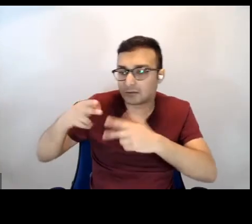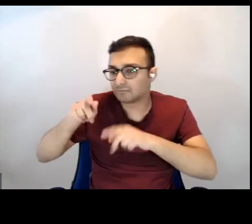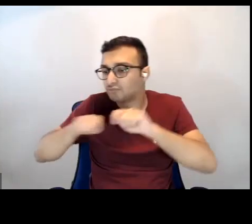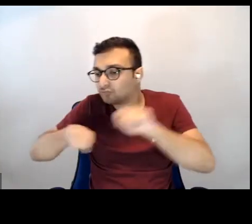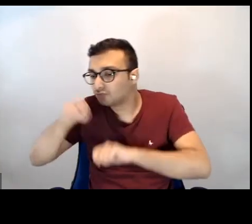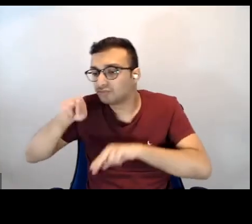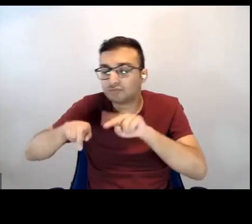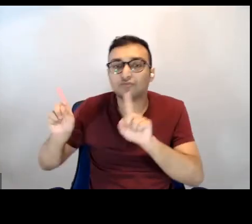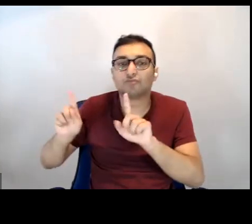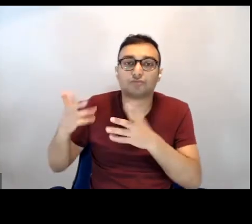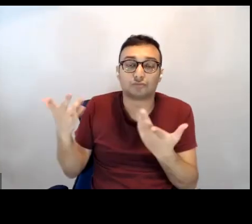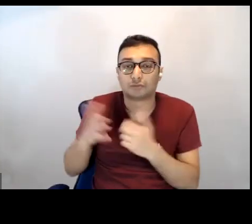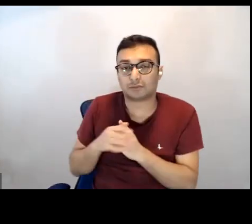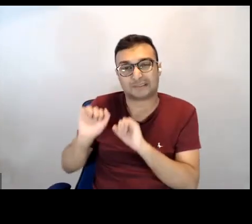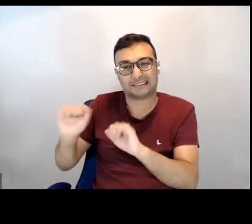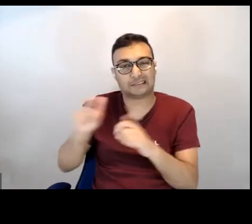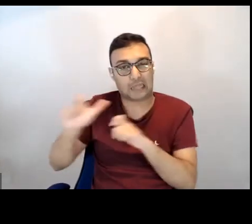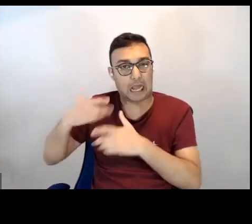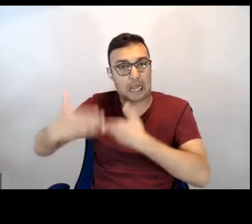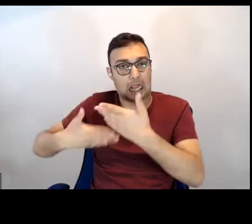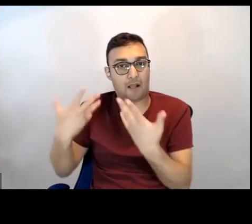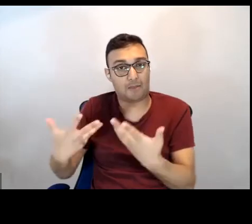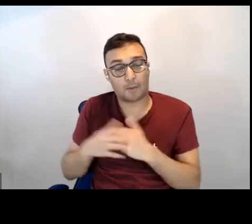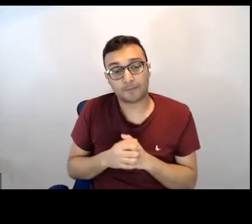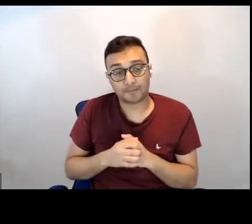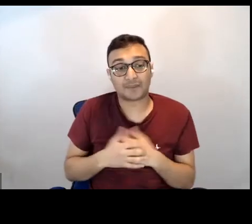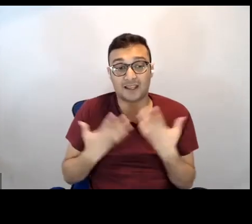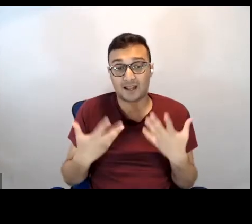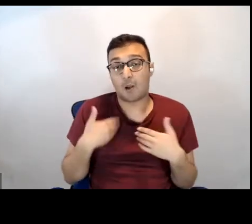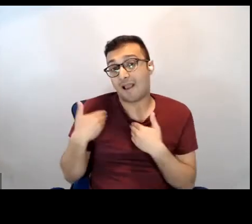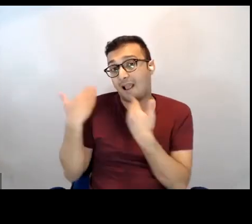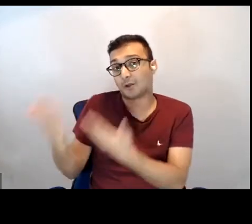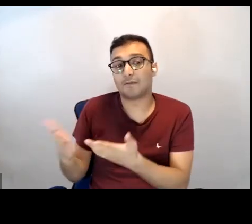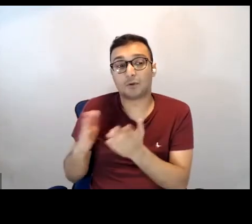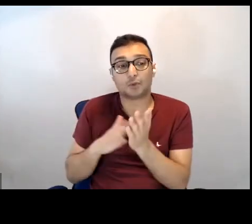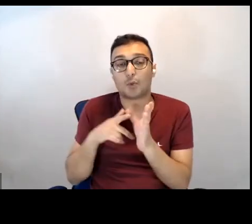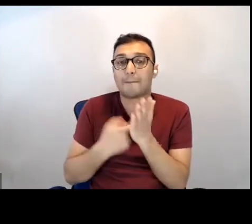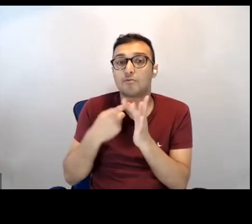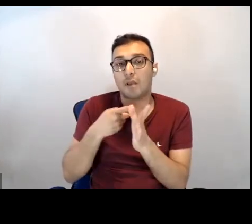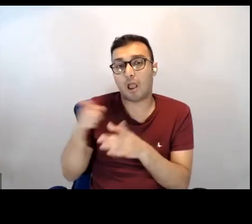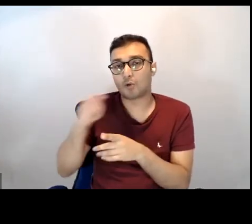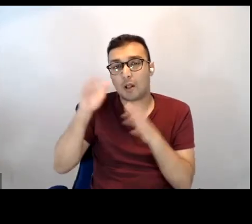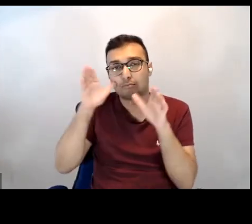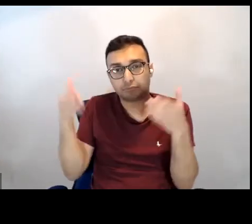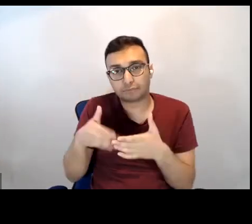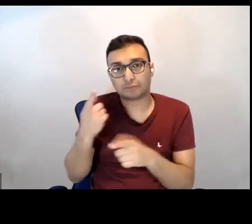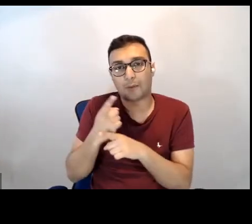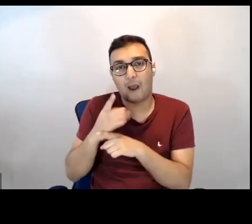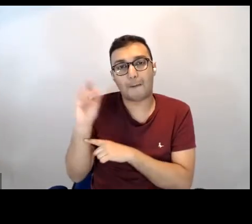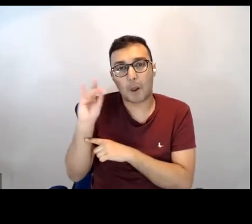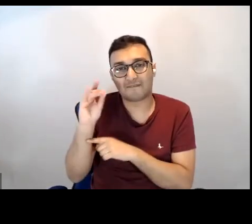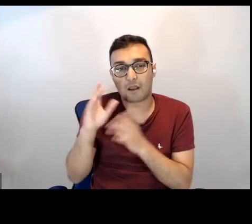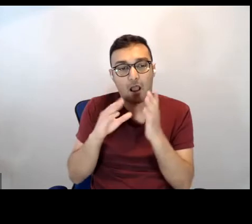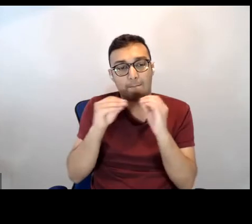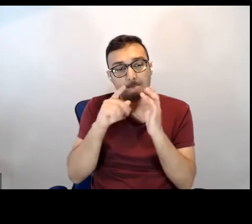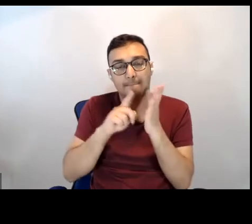moment. So I'd like to hand over to Maria, who is going to talk about Bolivia a little bit and how